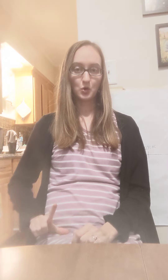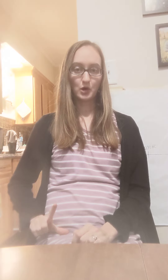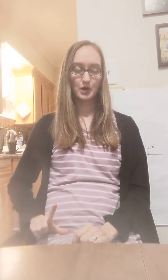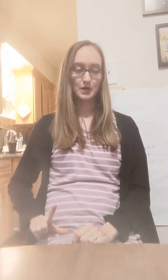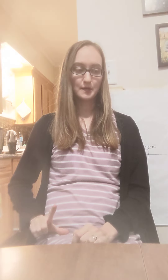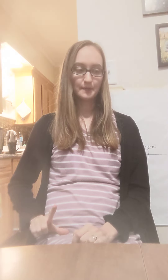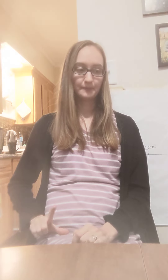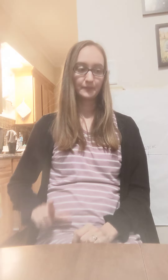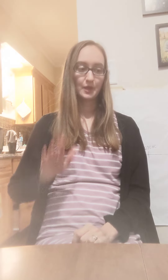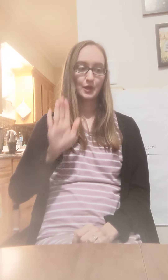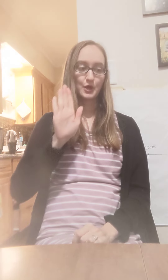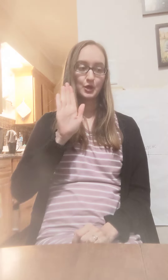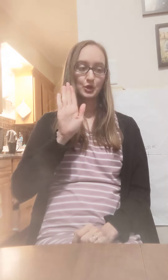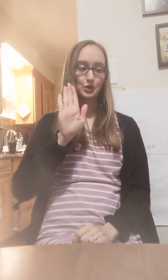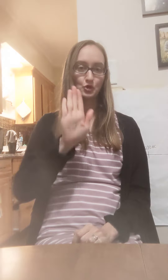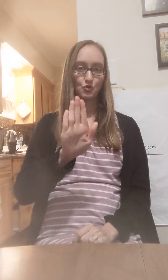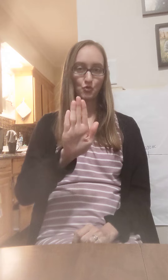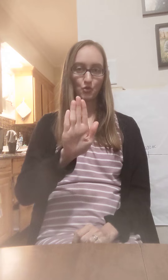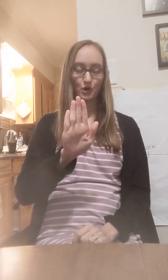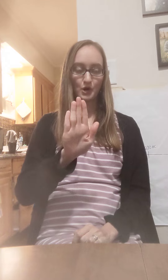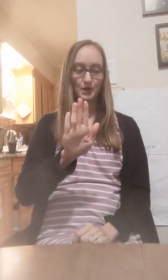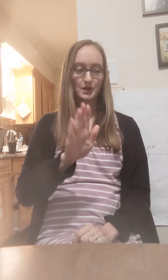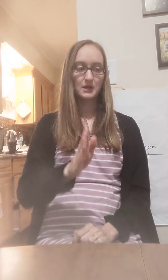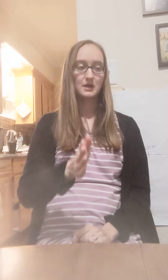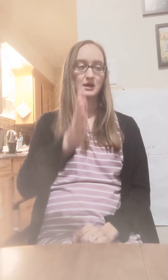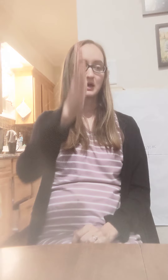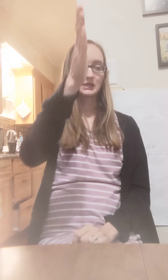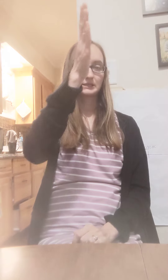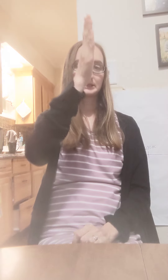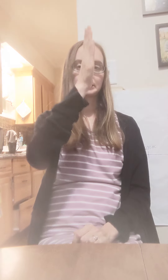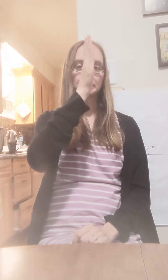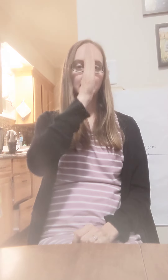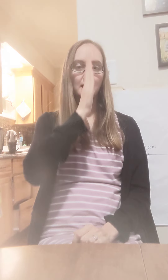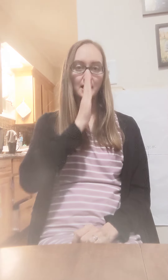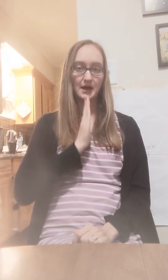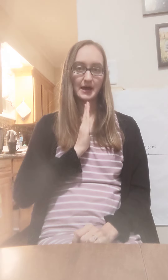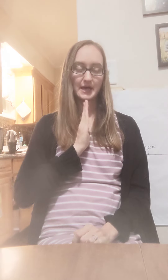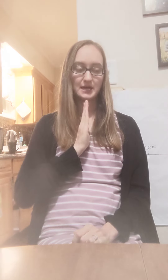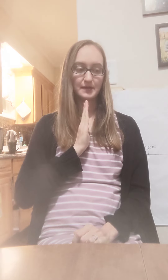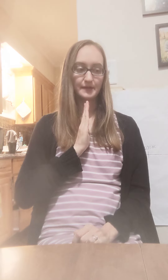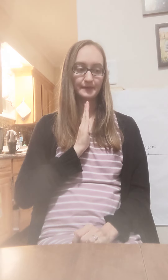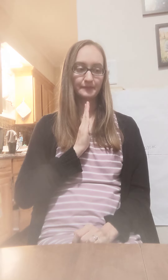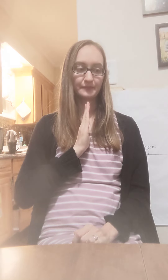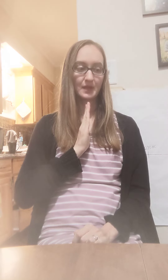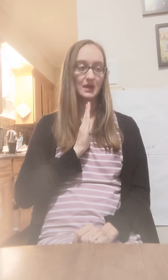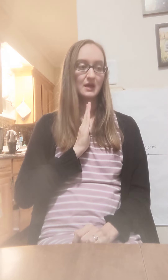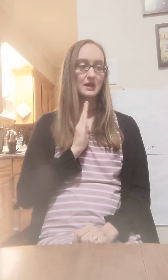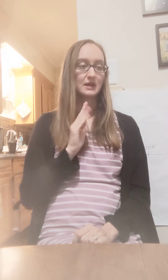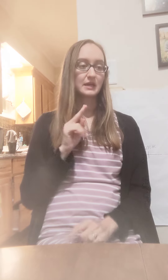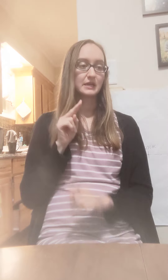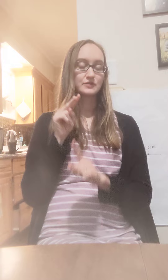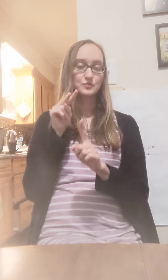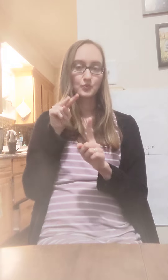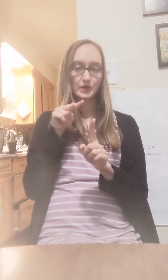your God, is with